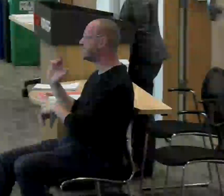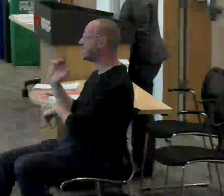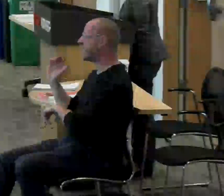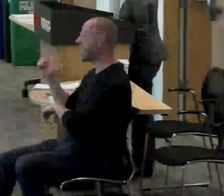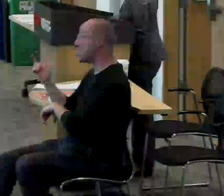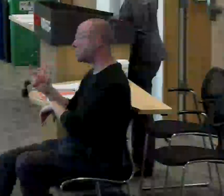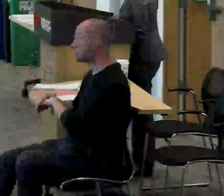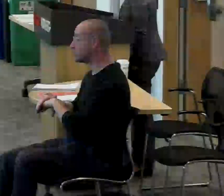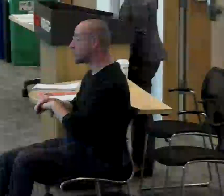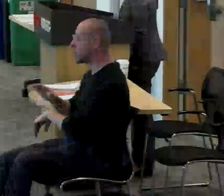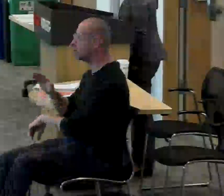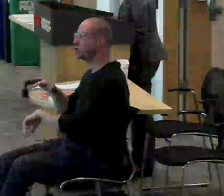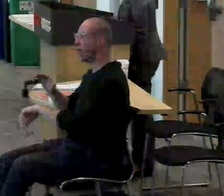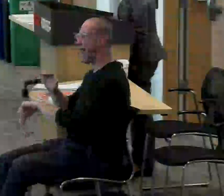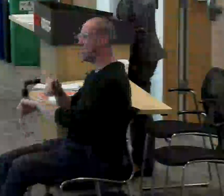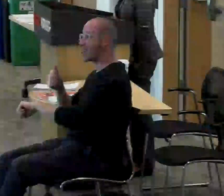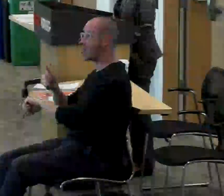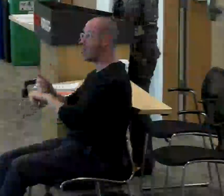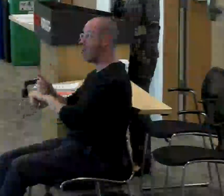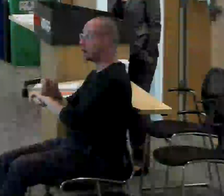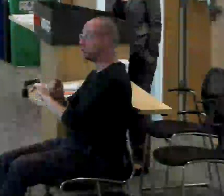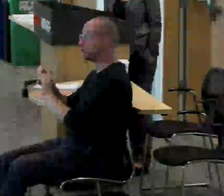anticipate that we would have some of these as well.